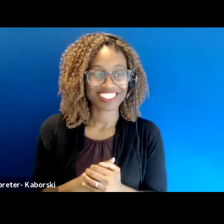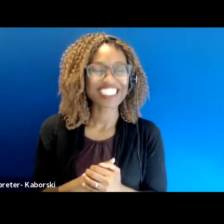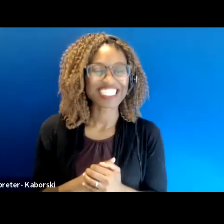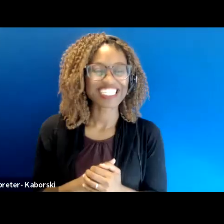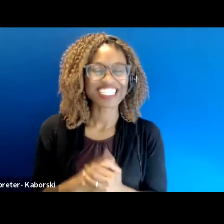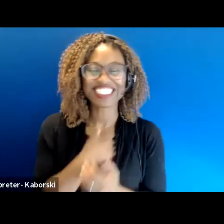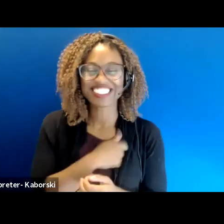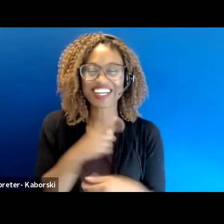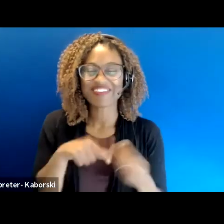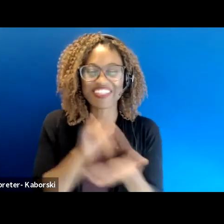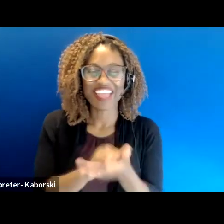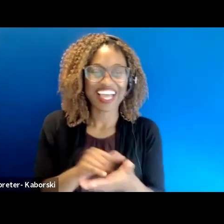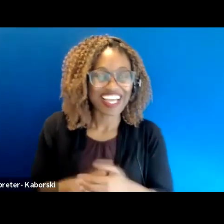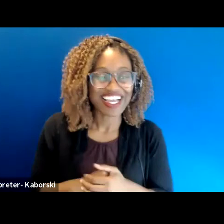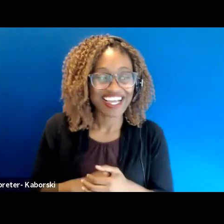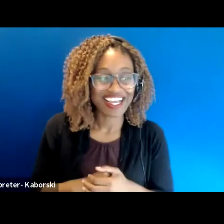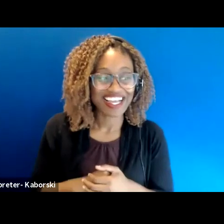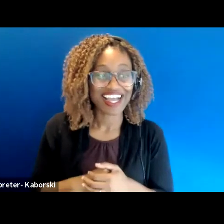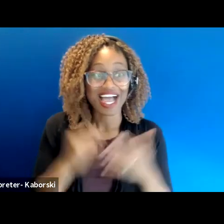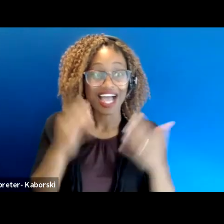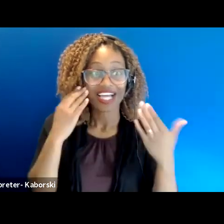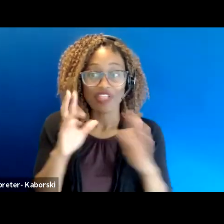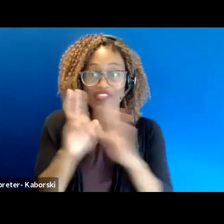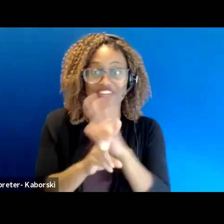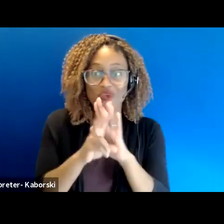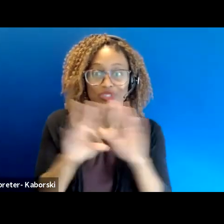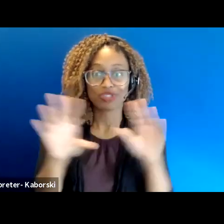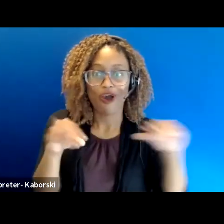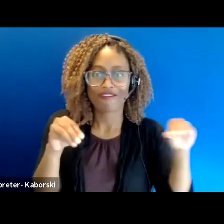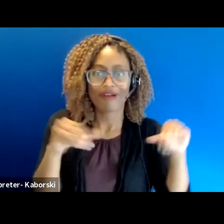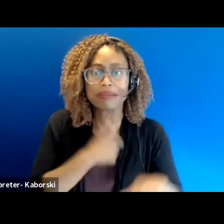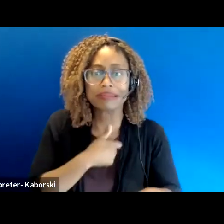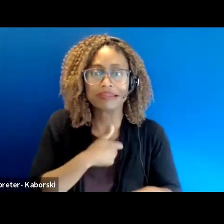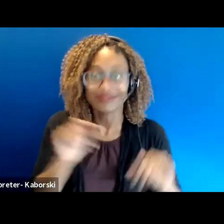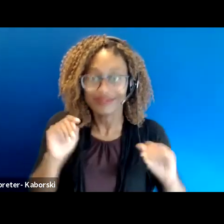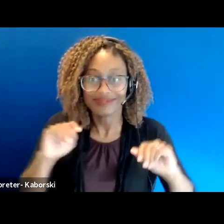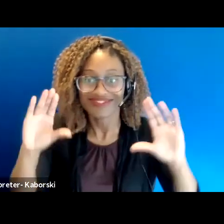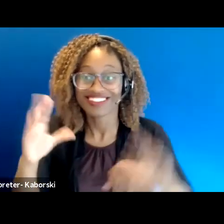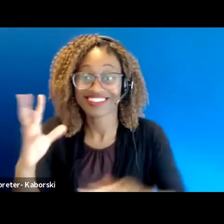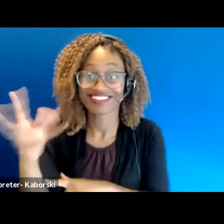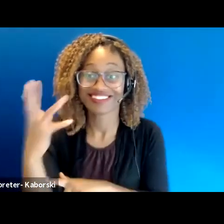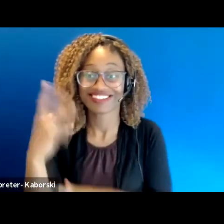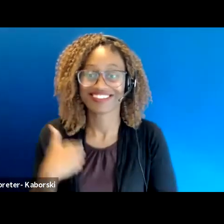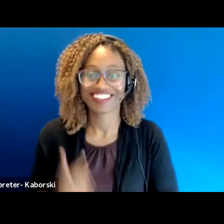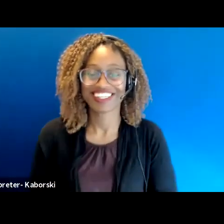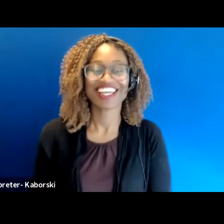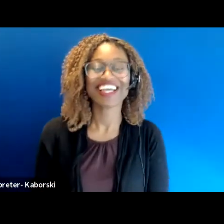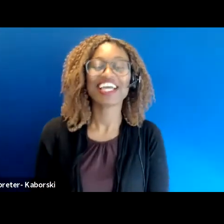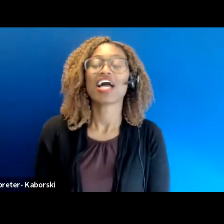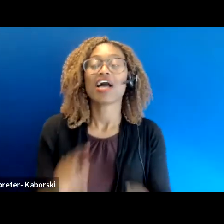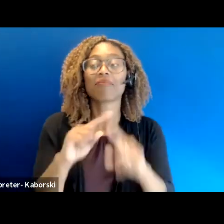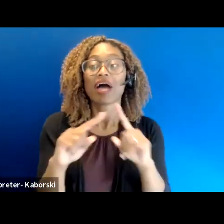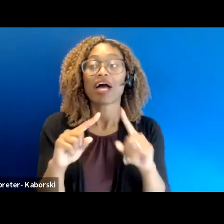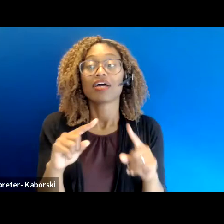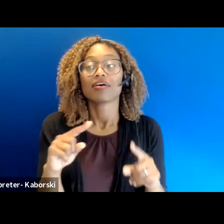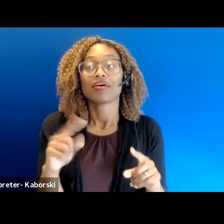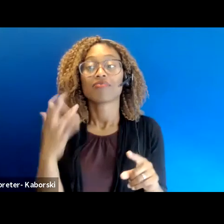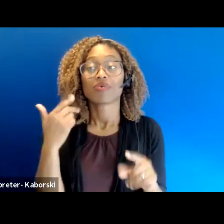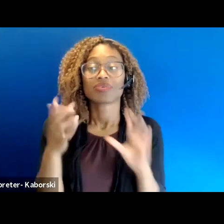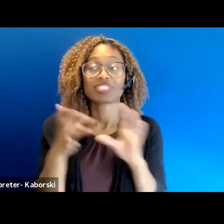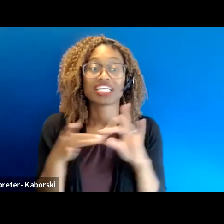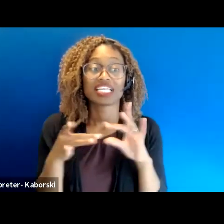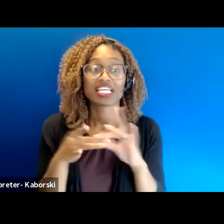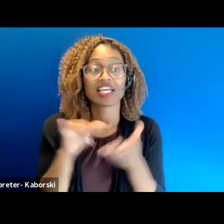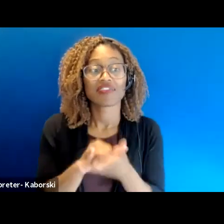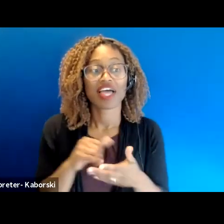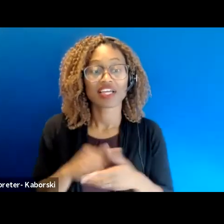Sorry about that. I couldn't tell that the video was off. So as I was saying, that